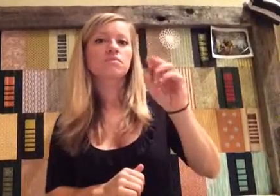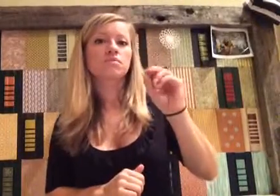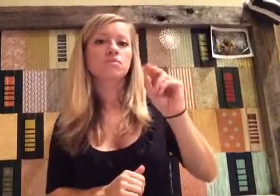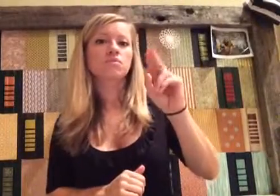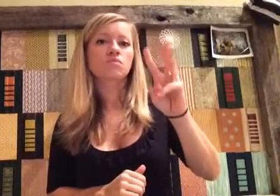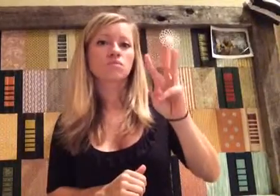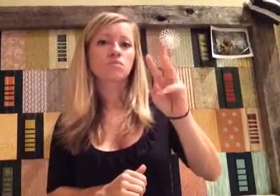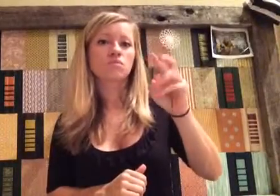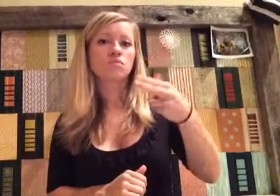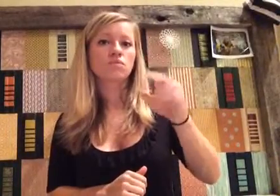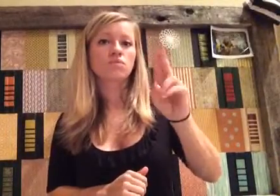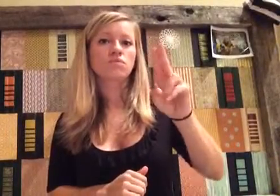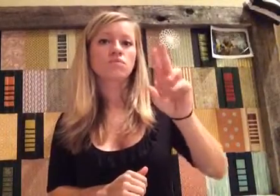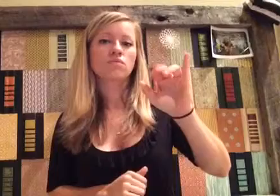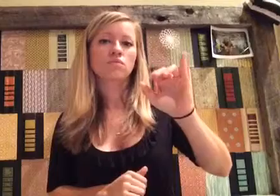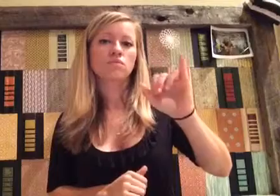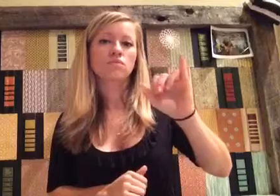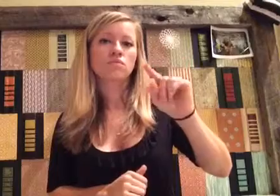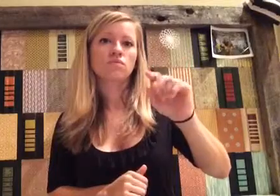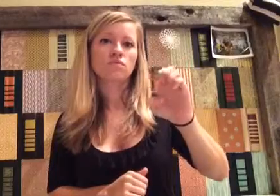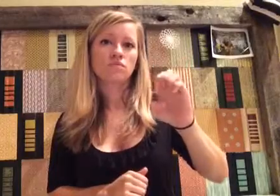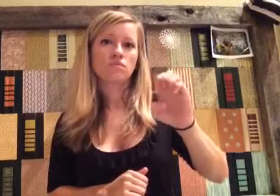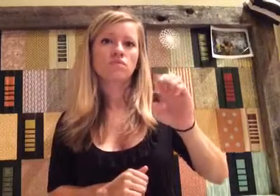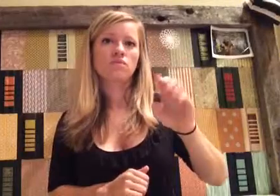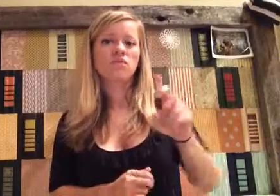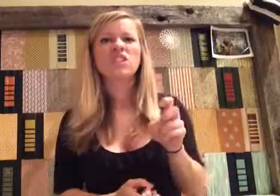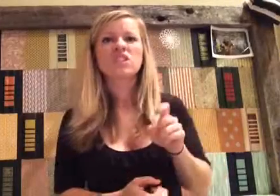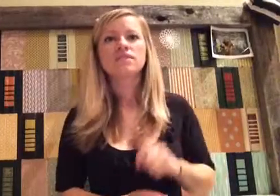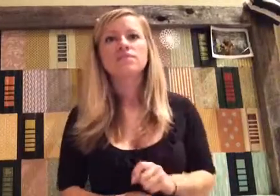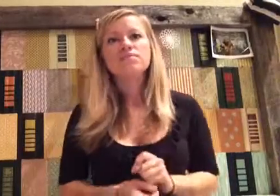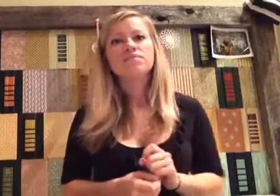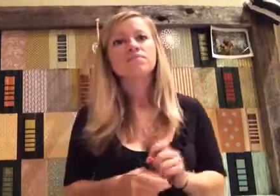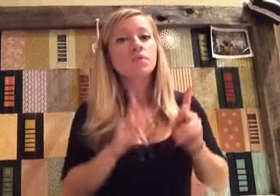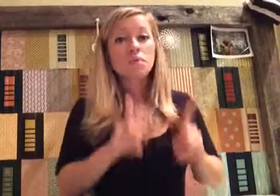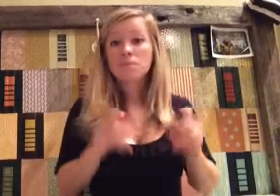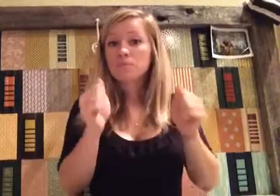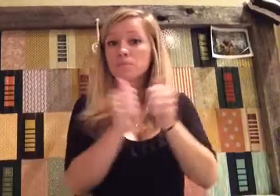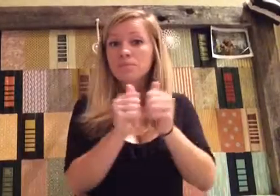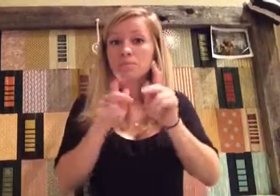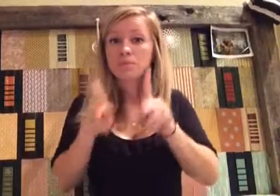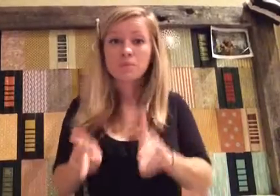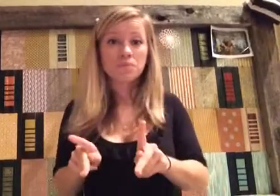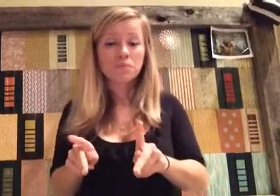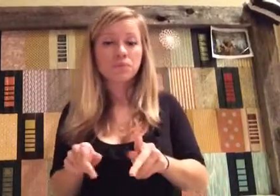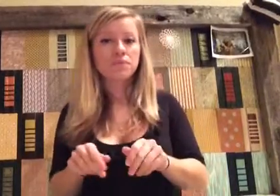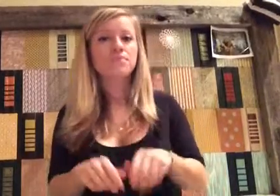conflict. The witch in the story poisons Snow White with a tainted apple.